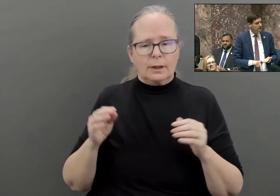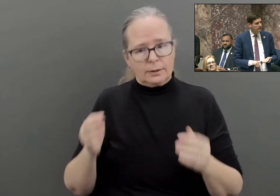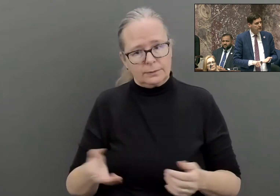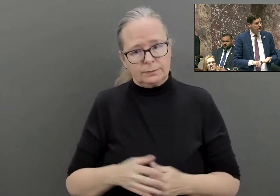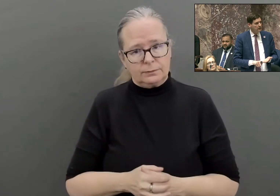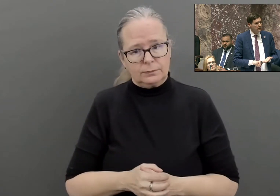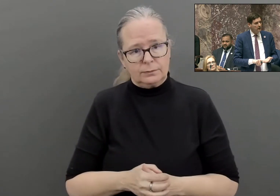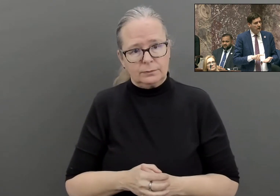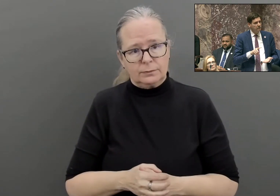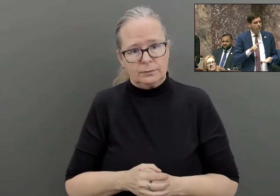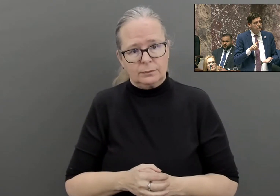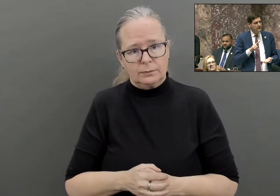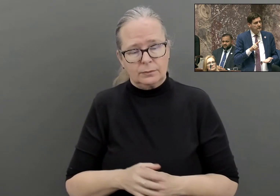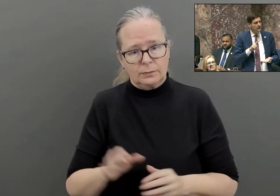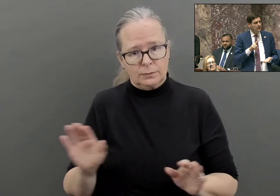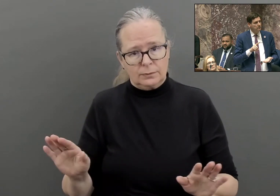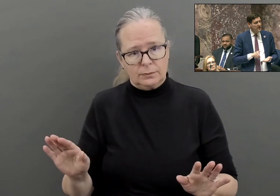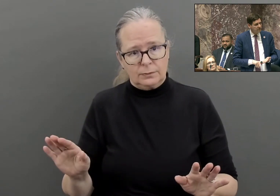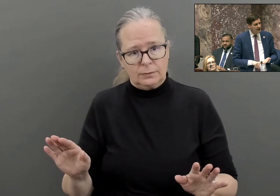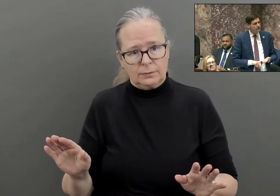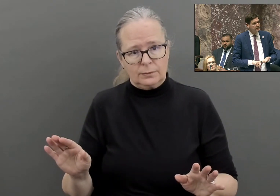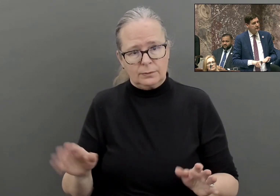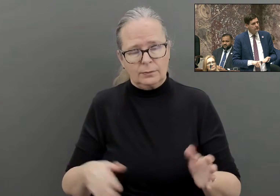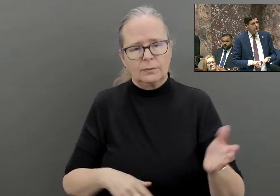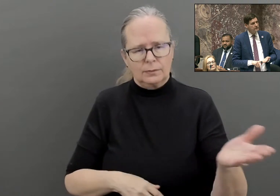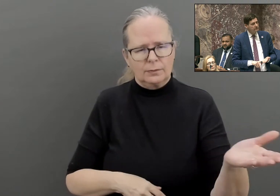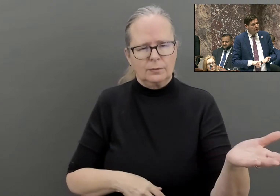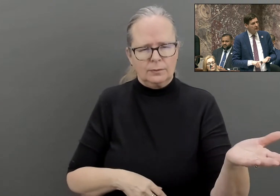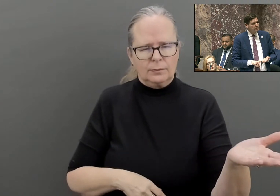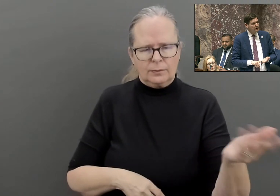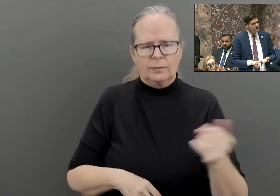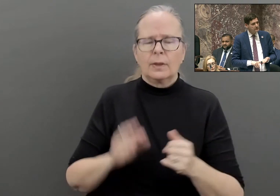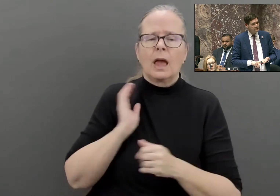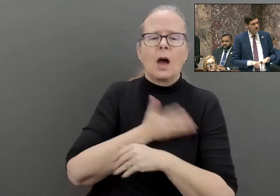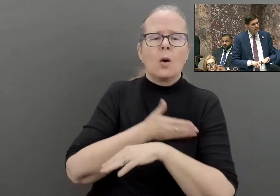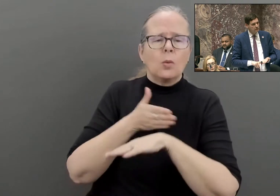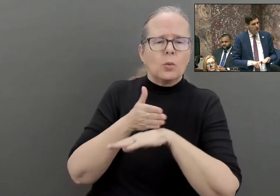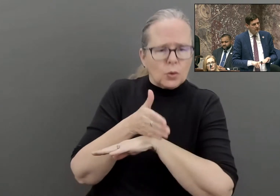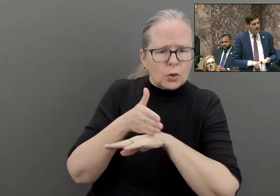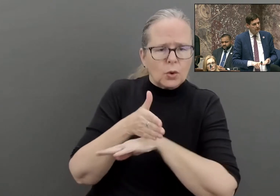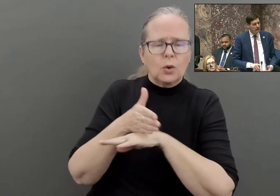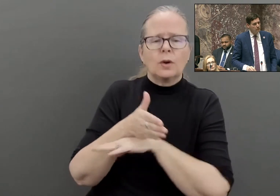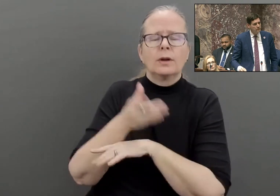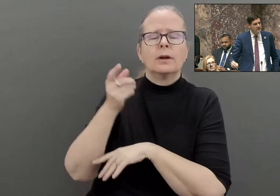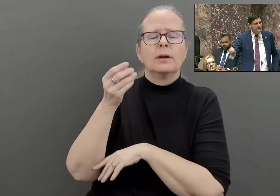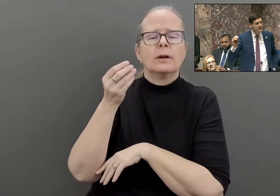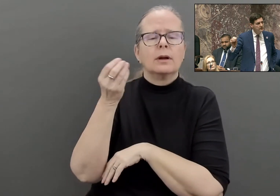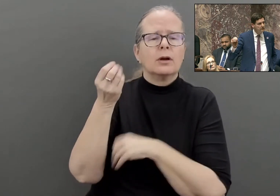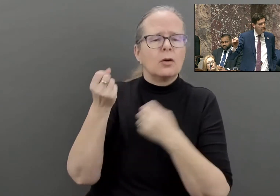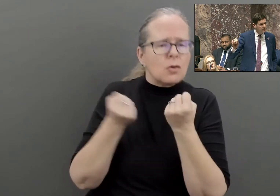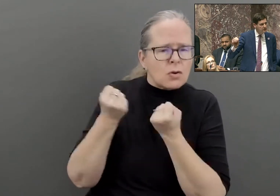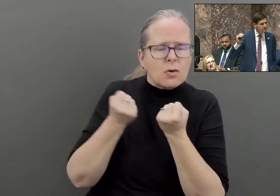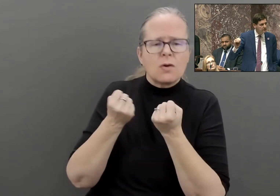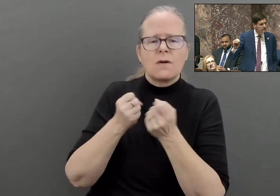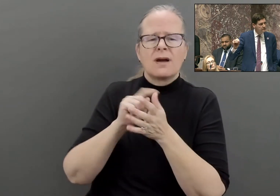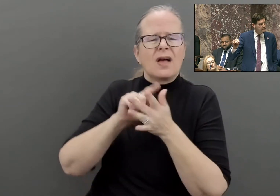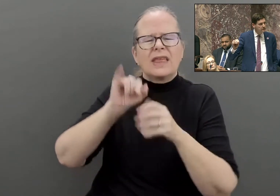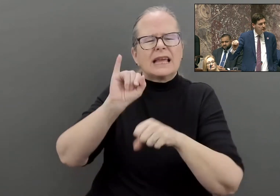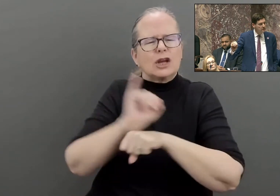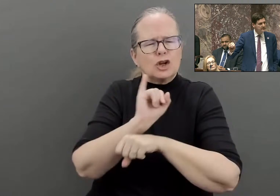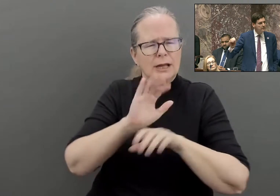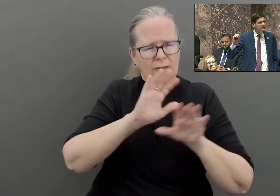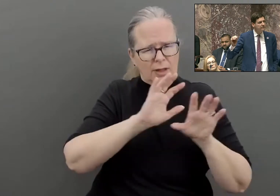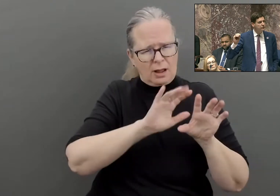industry, for the manufacturing industries of all of our provinces. We're under attack right now. What do we see from the